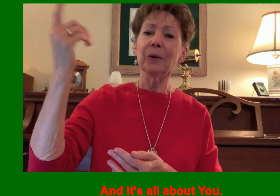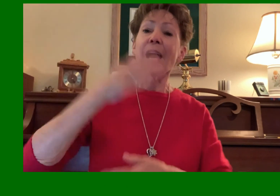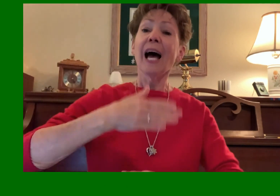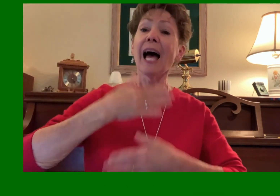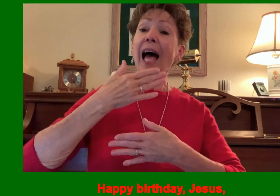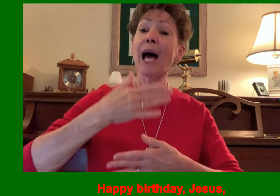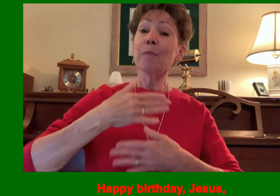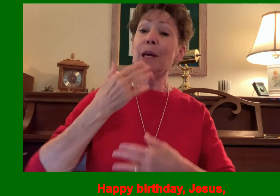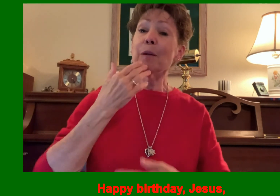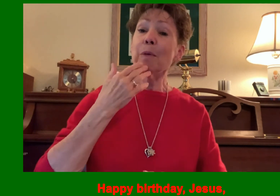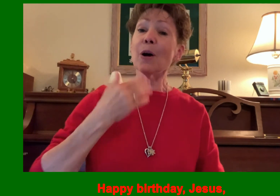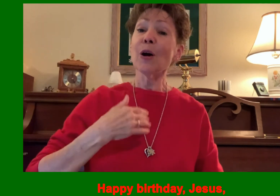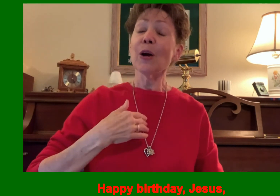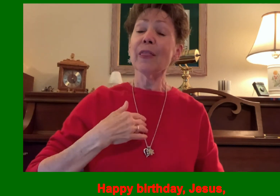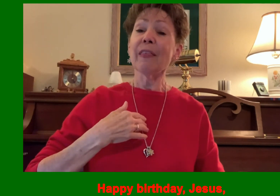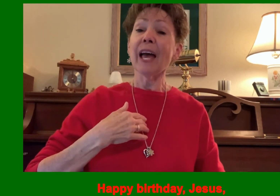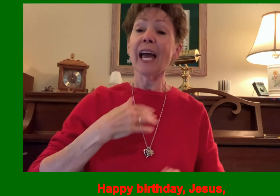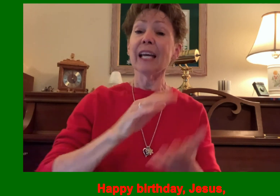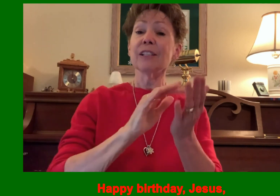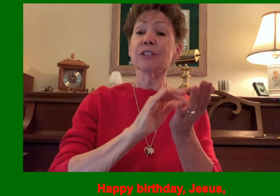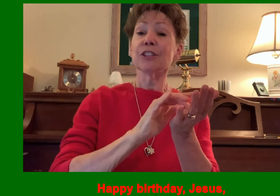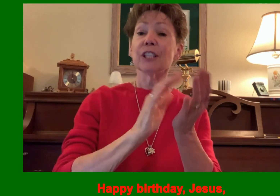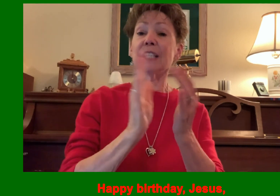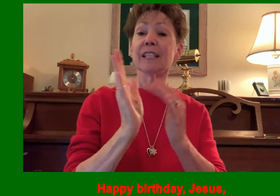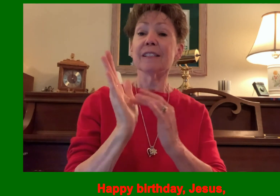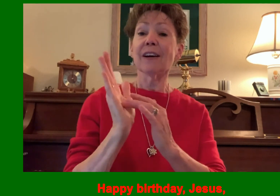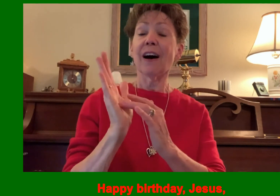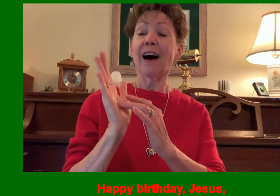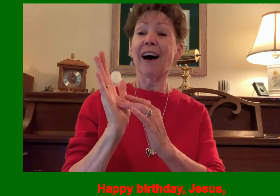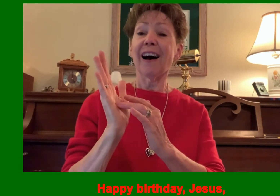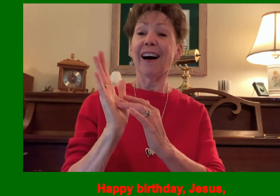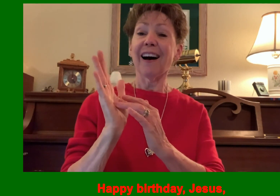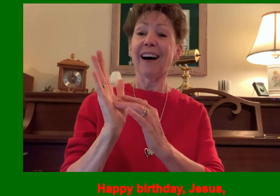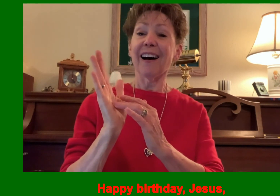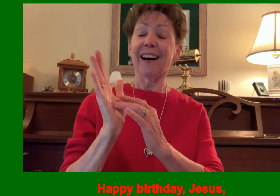Happy birthday, Jesus.